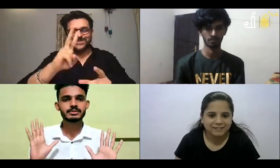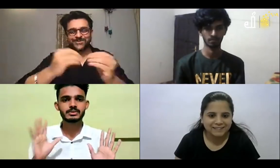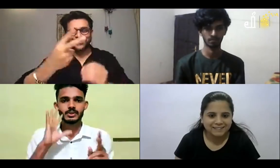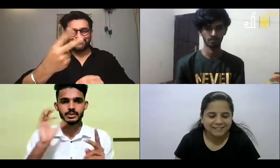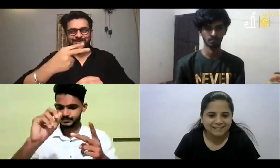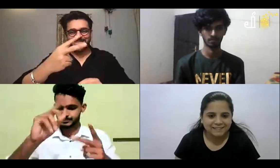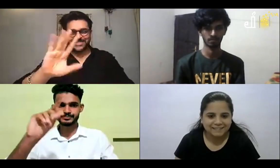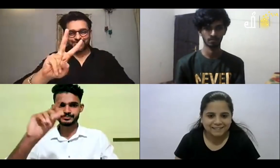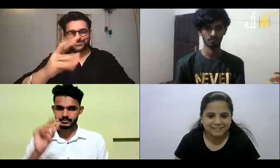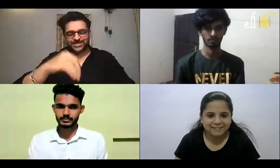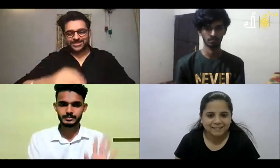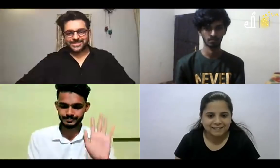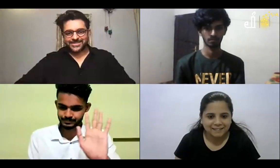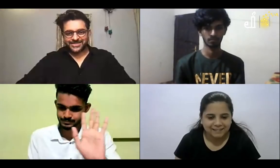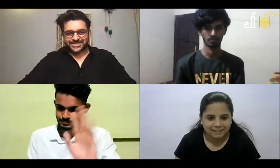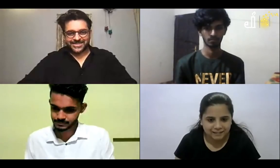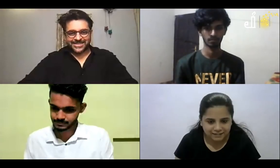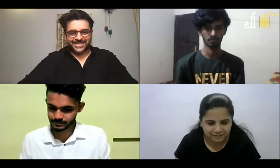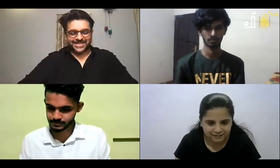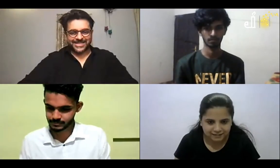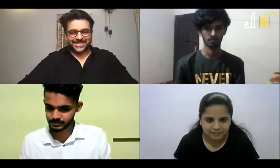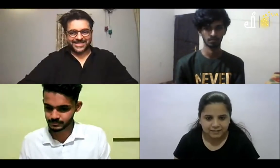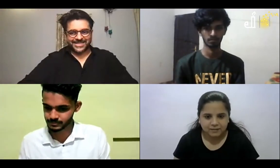have. No, no, just please pick two more. That's all.